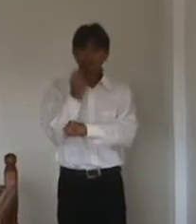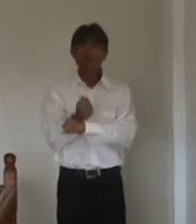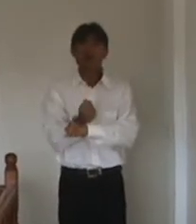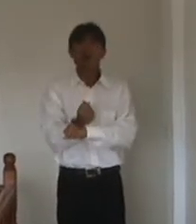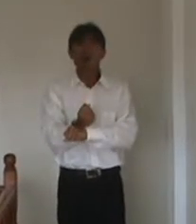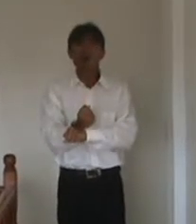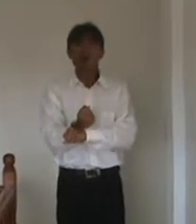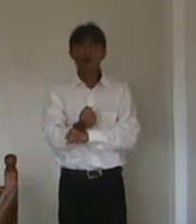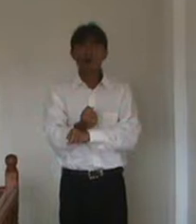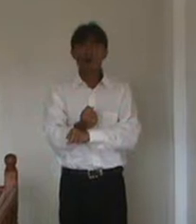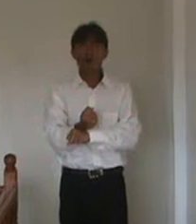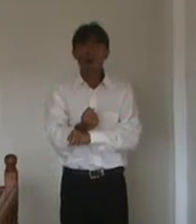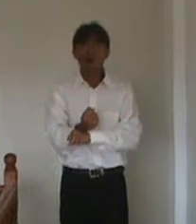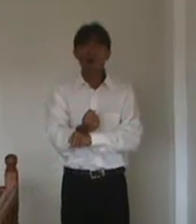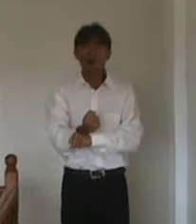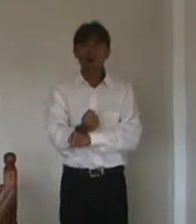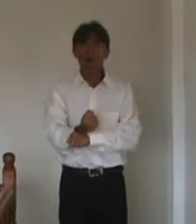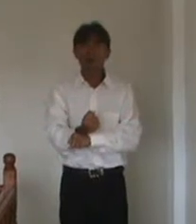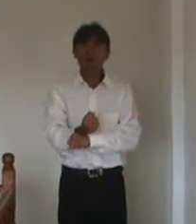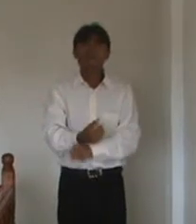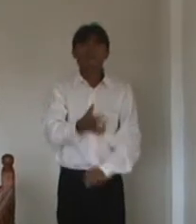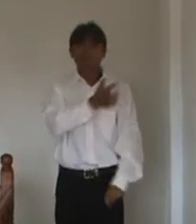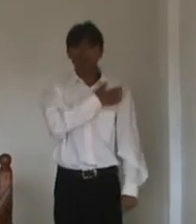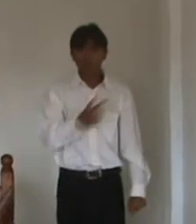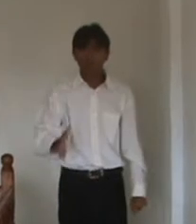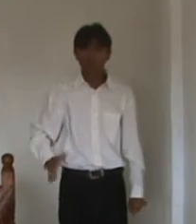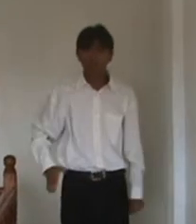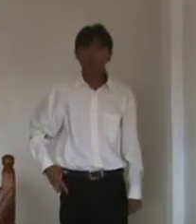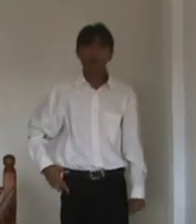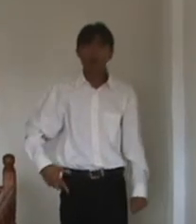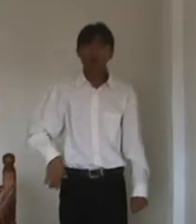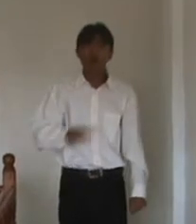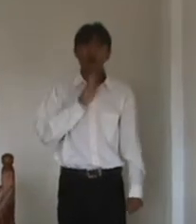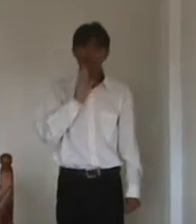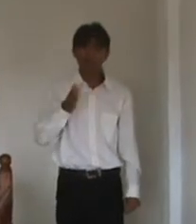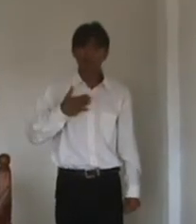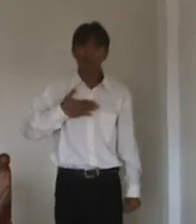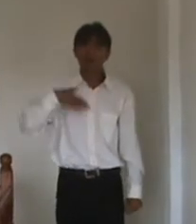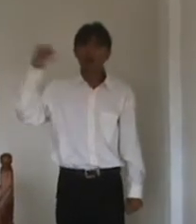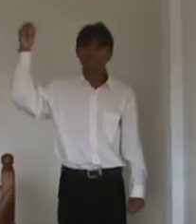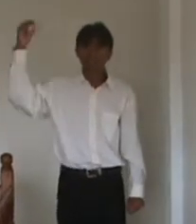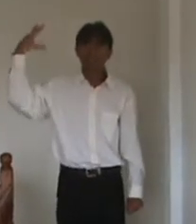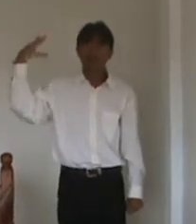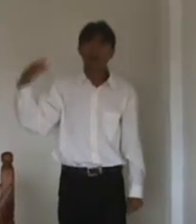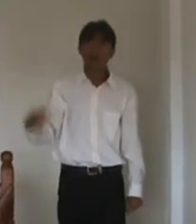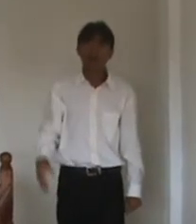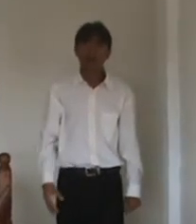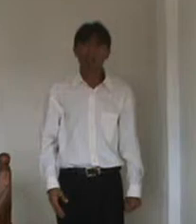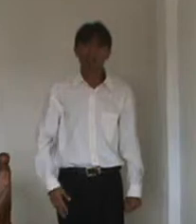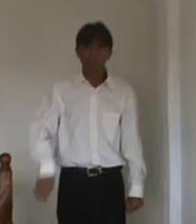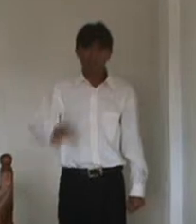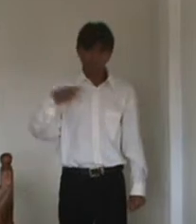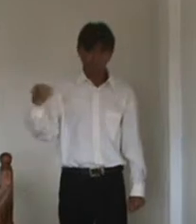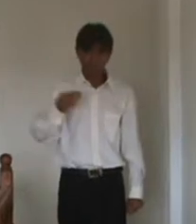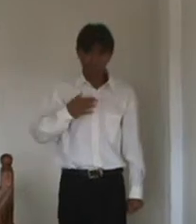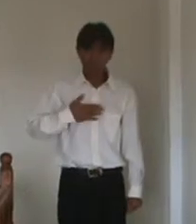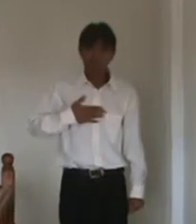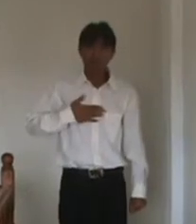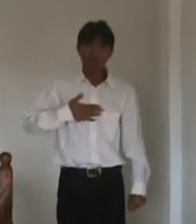stone. The Lord is my life and my